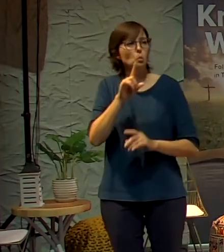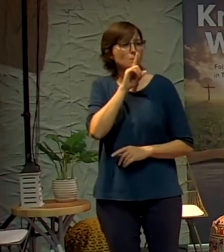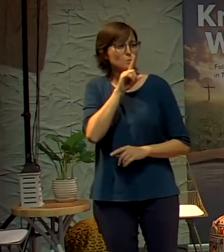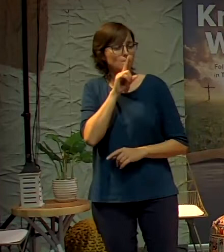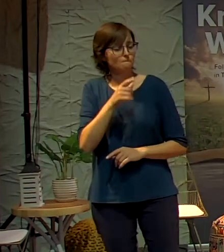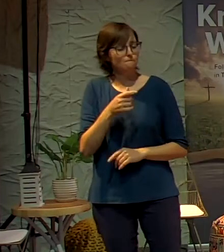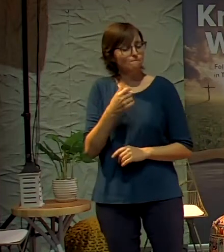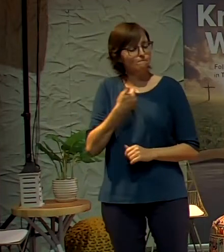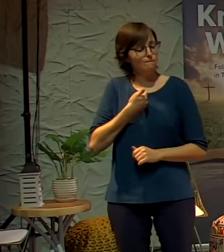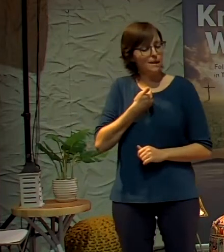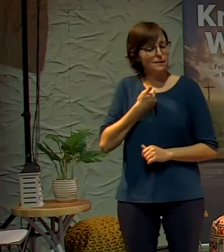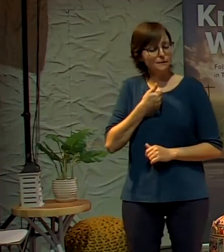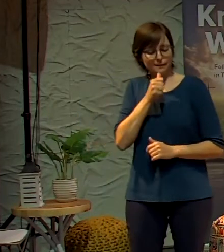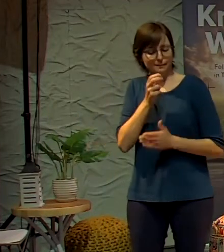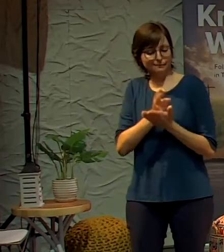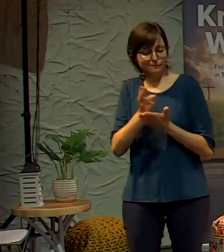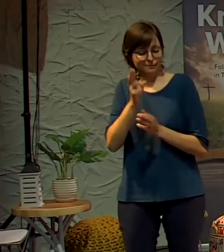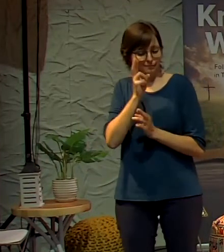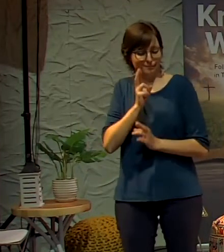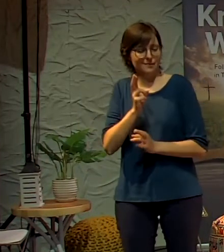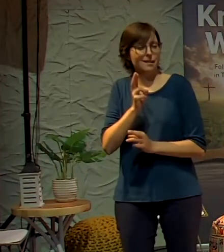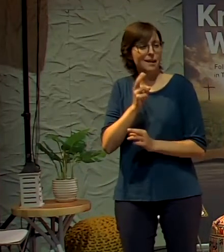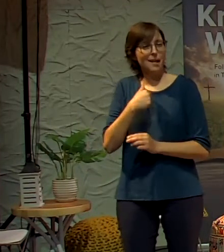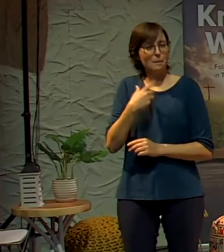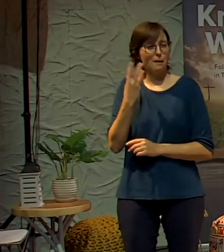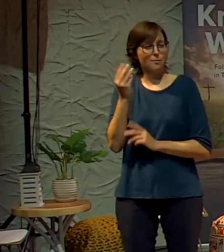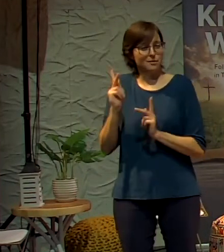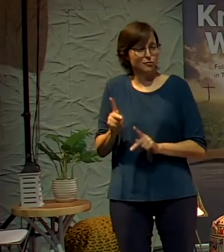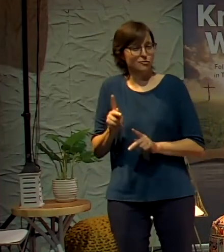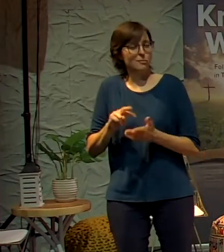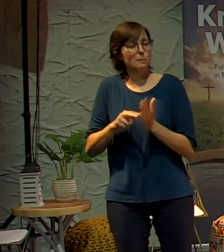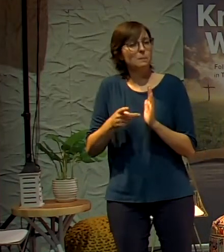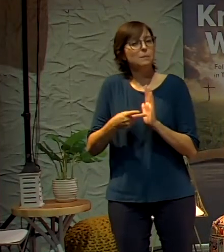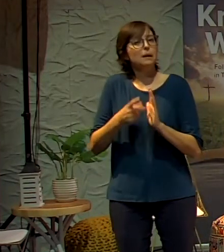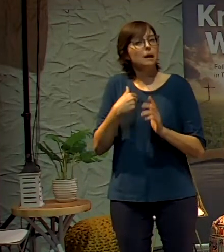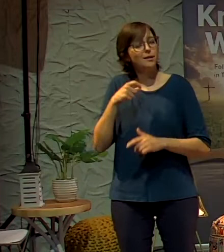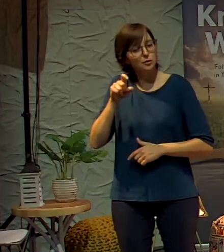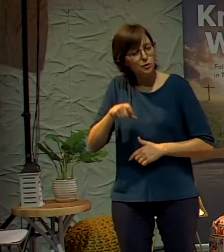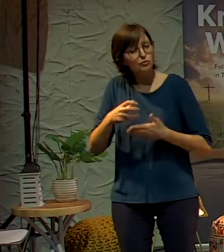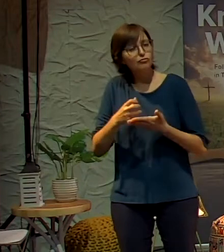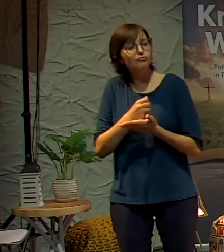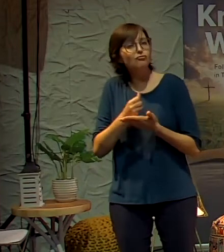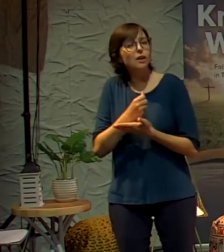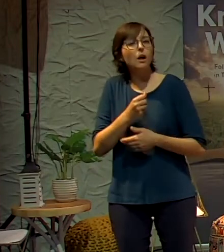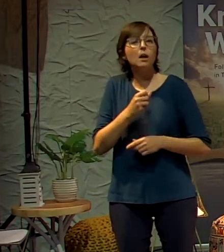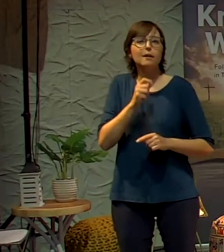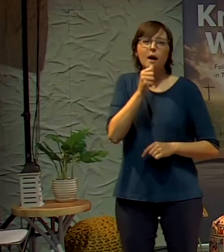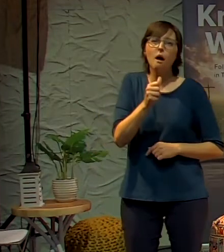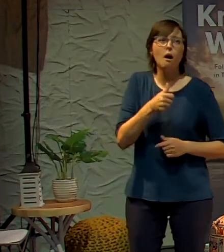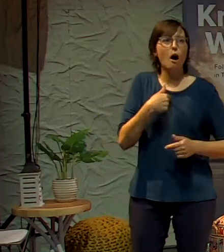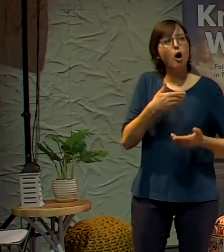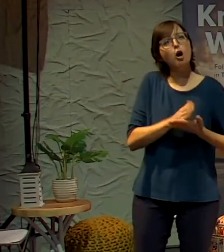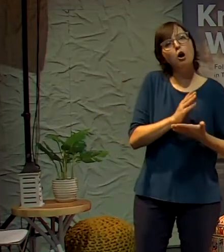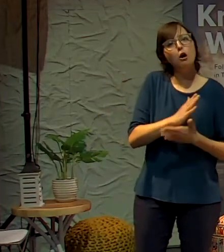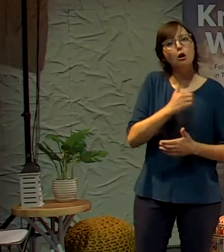character, than to consider yourself that you deserve all of this and be entitled. That robs you of all the grace and the